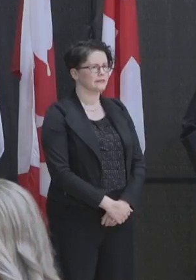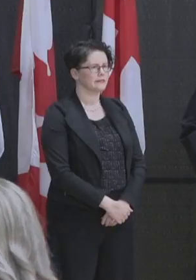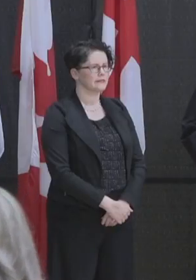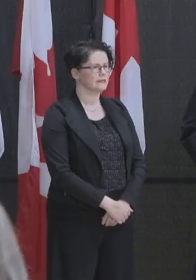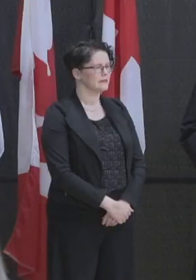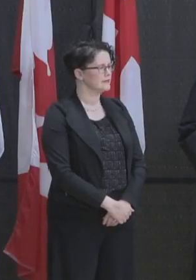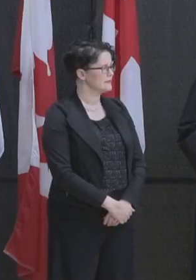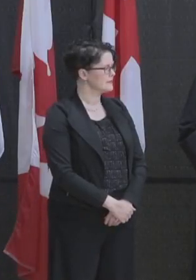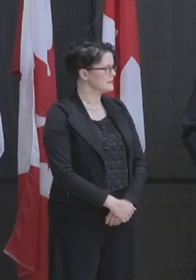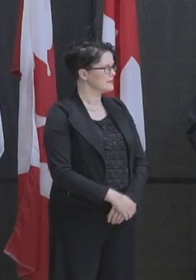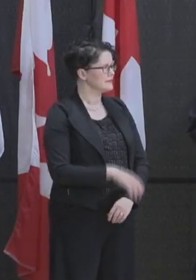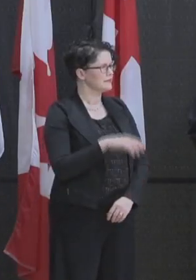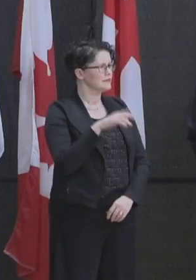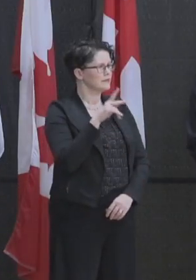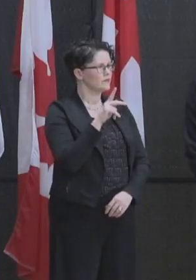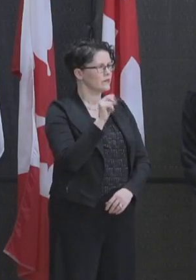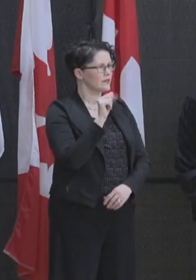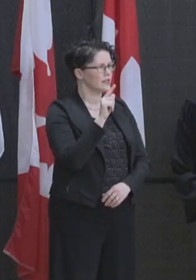Kaylee Baker.